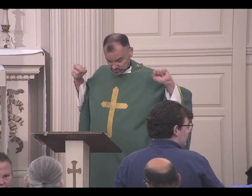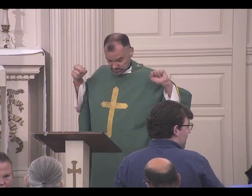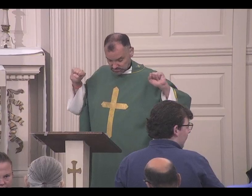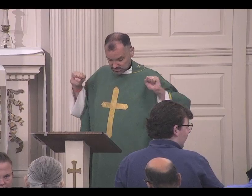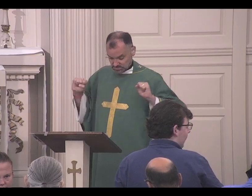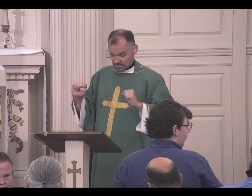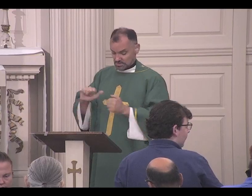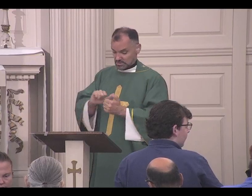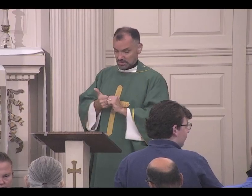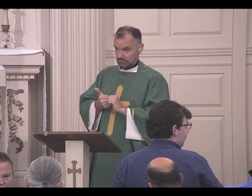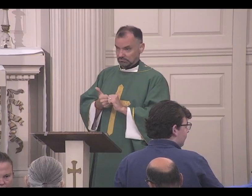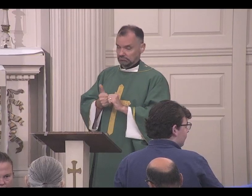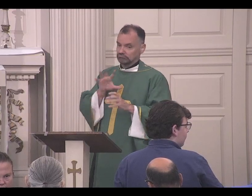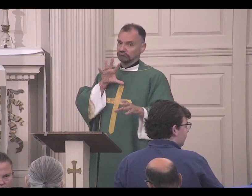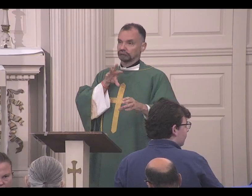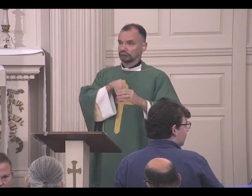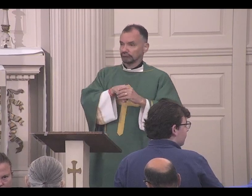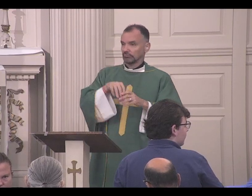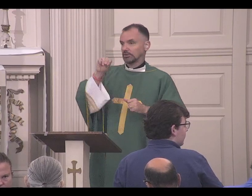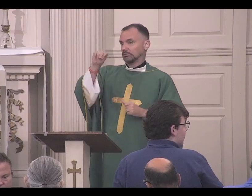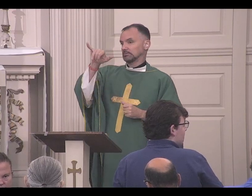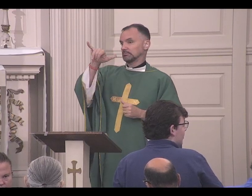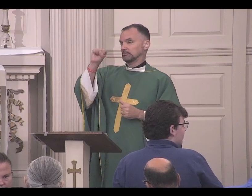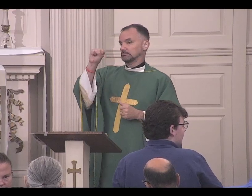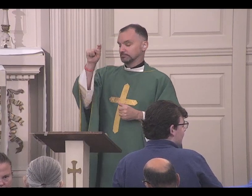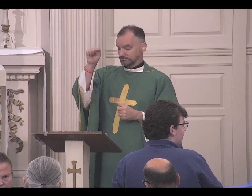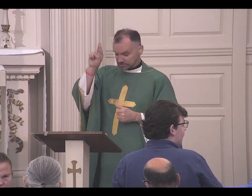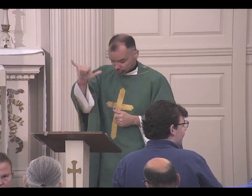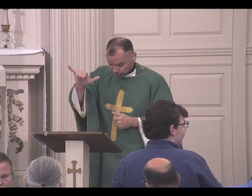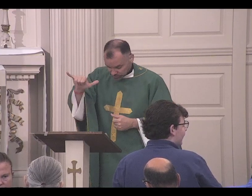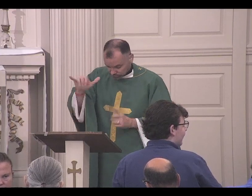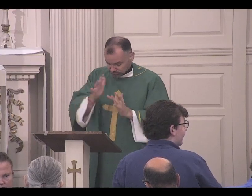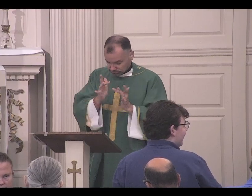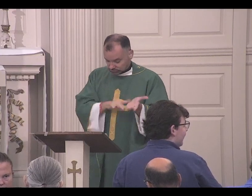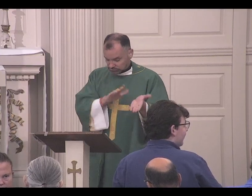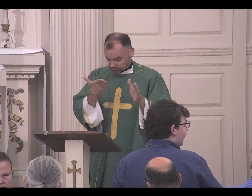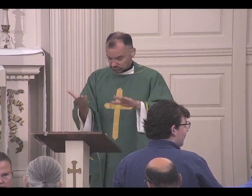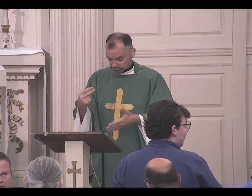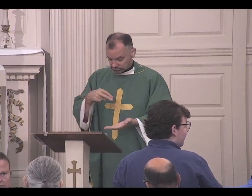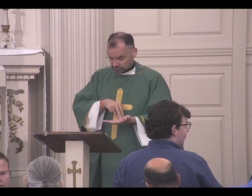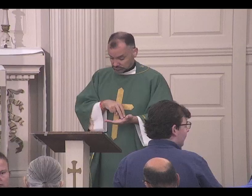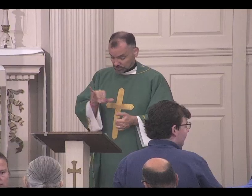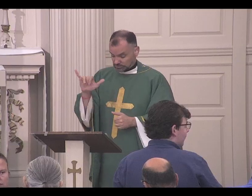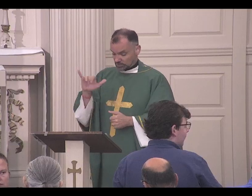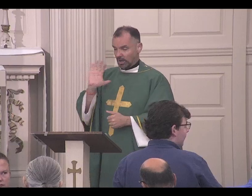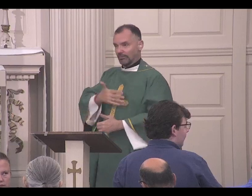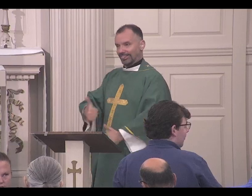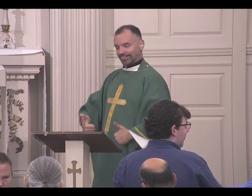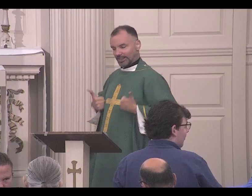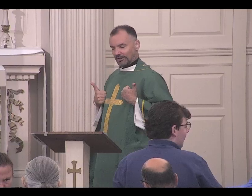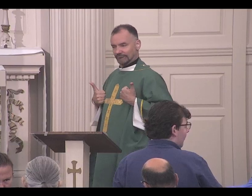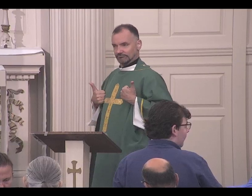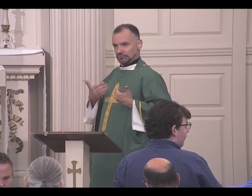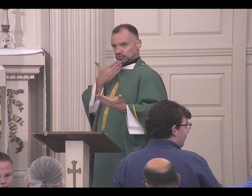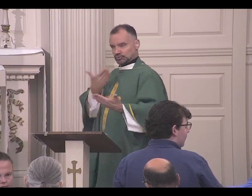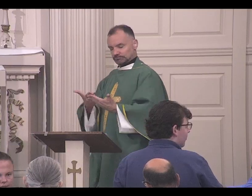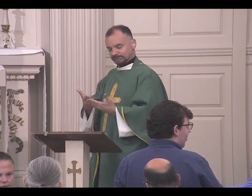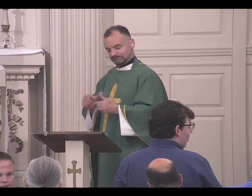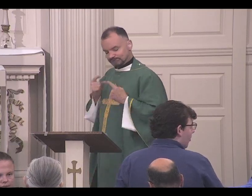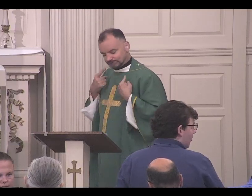possess your redemption, both in mystery and in the manner of our life.